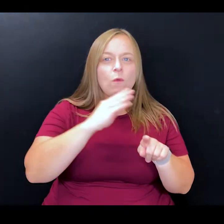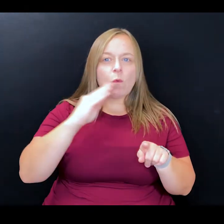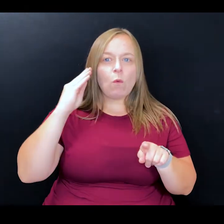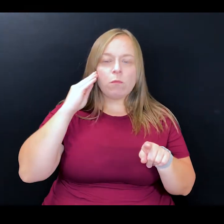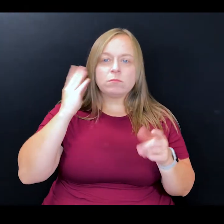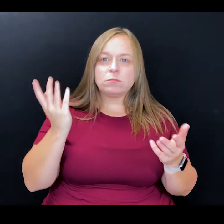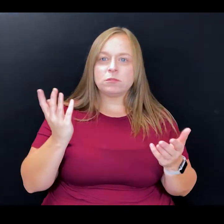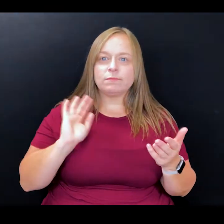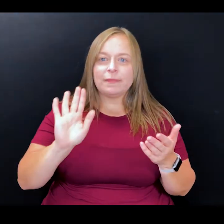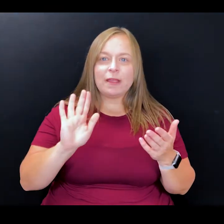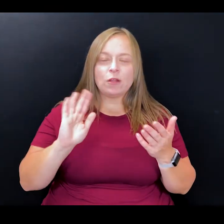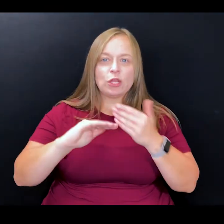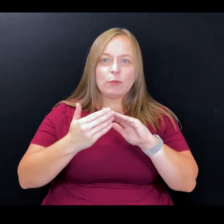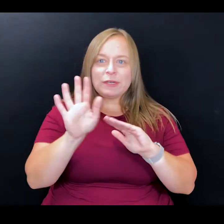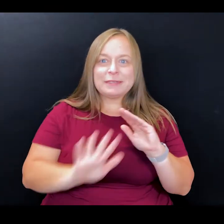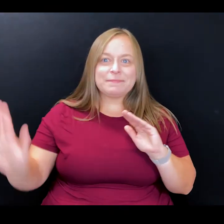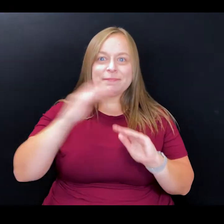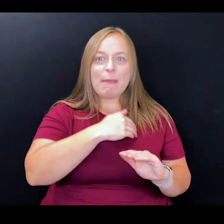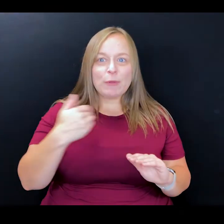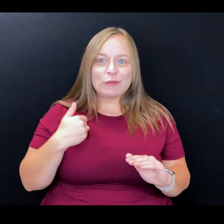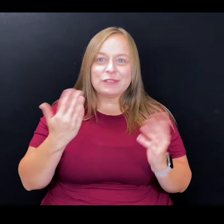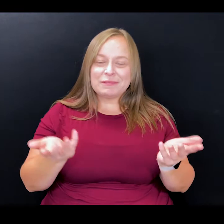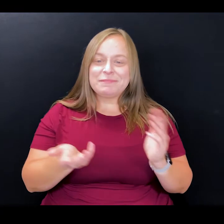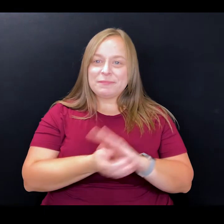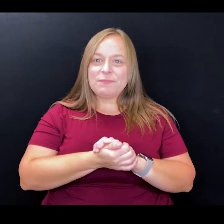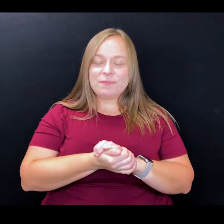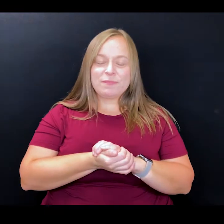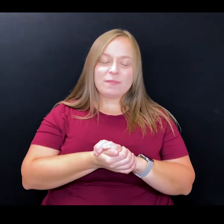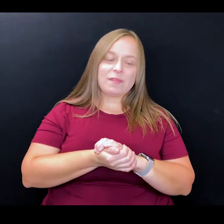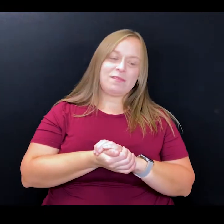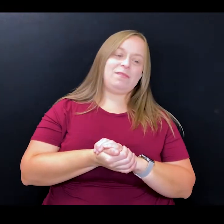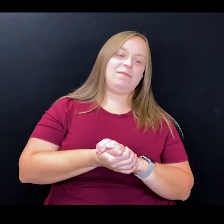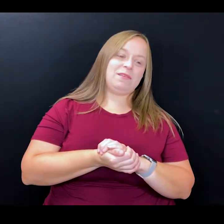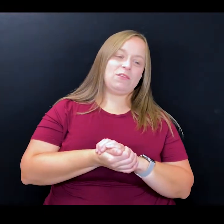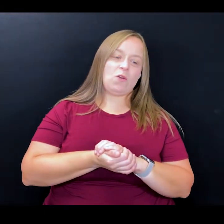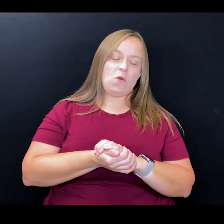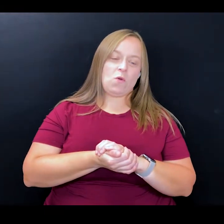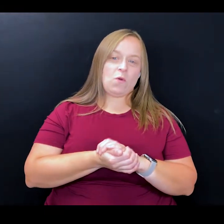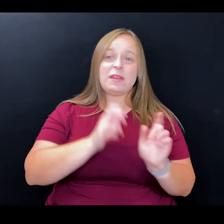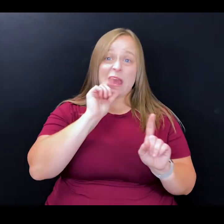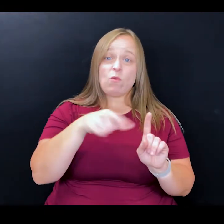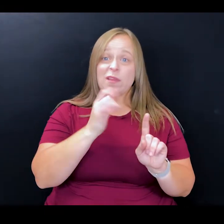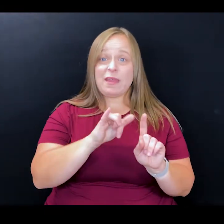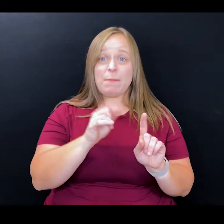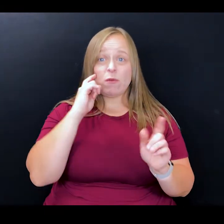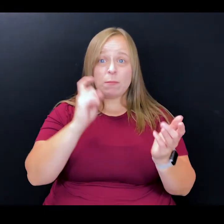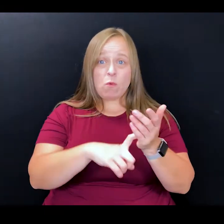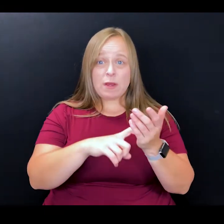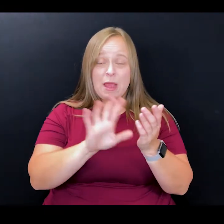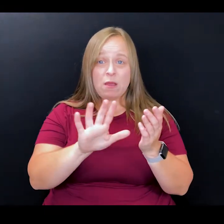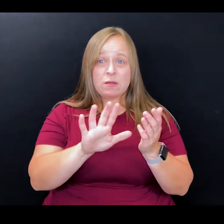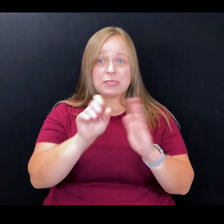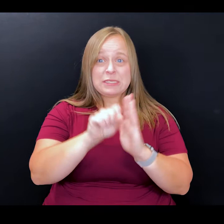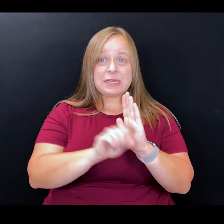front lines. Front lines meaning our members. And not only that, one thing I do want to point